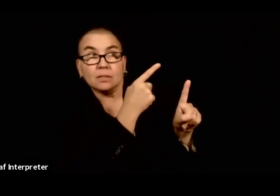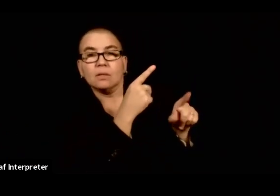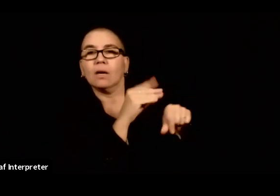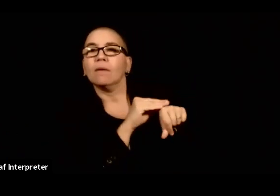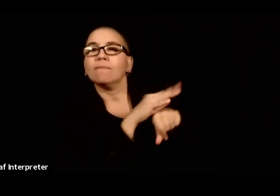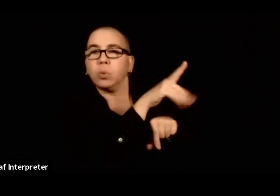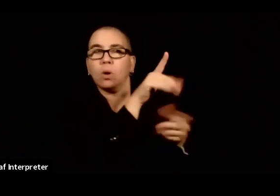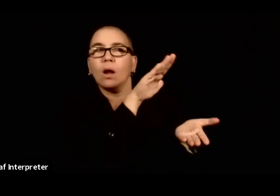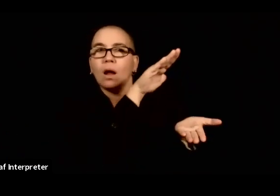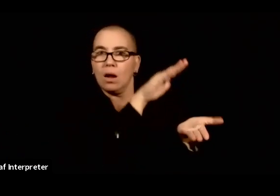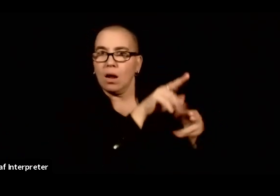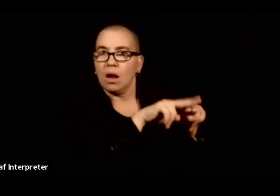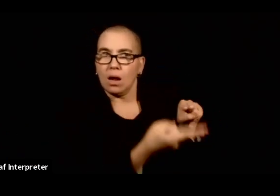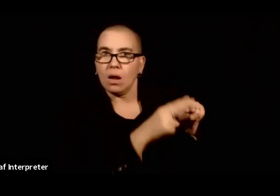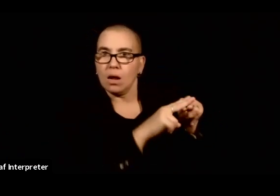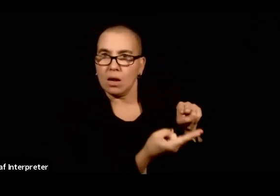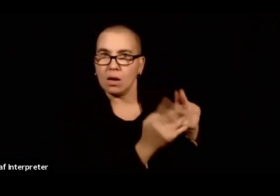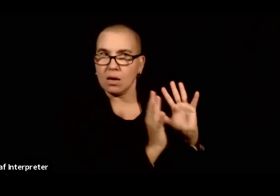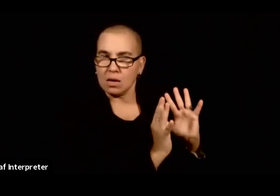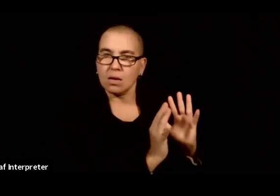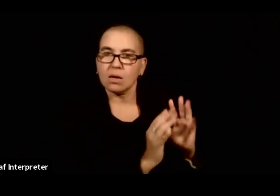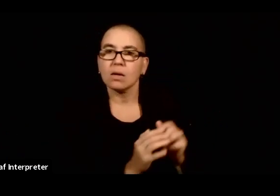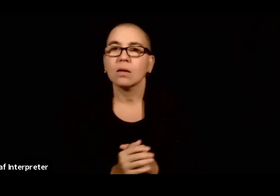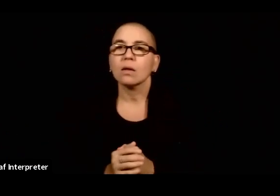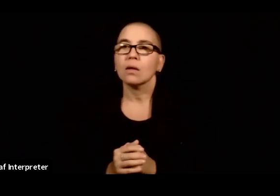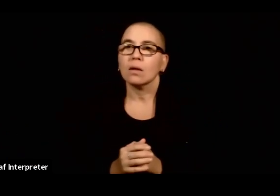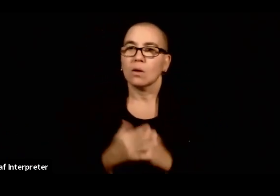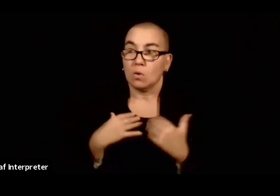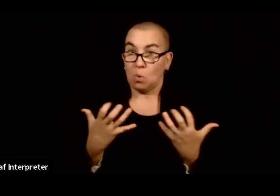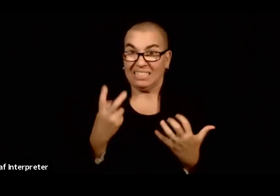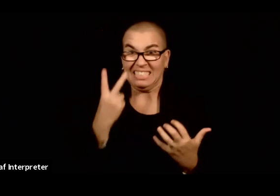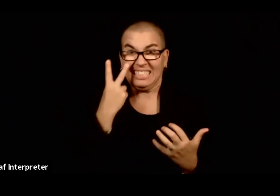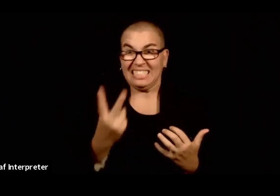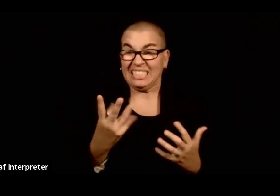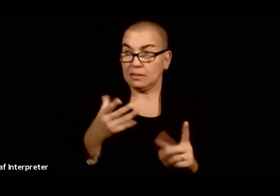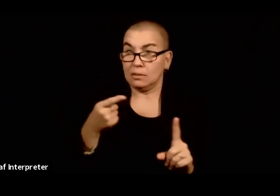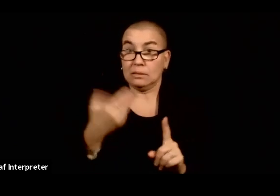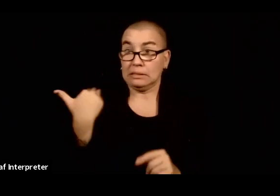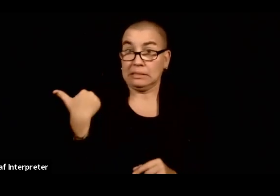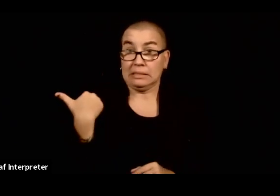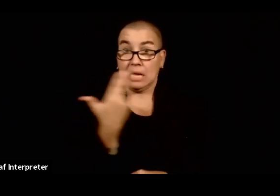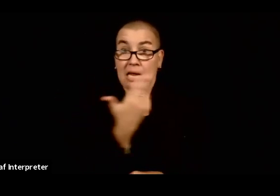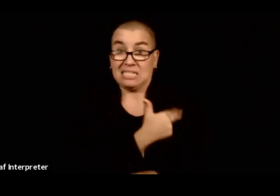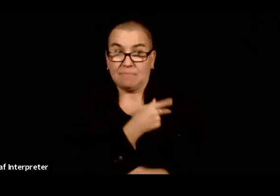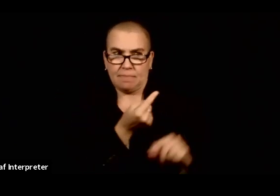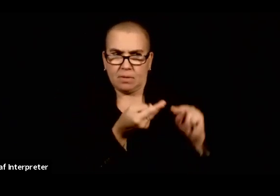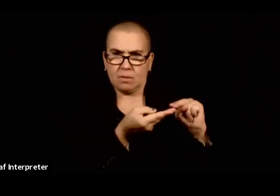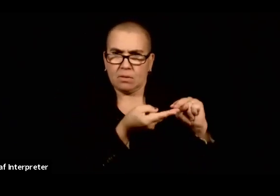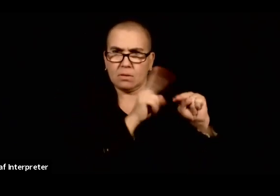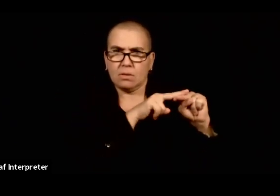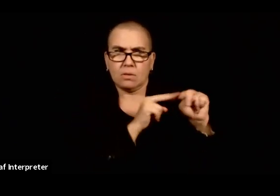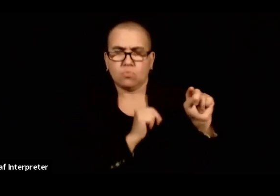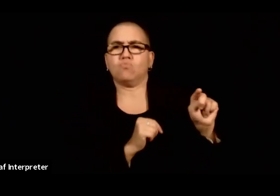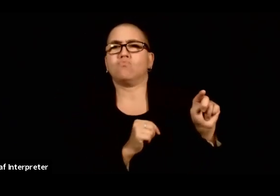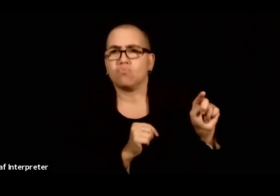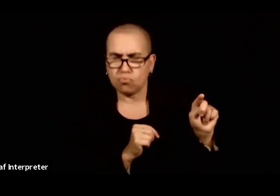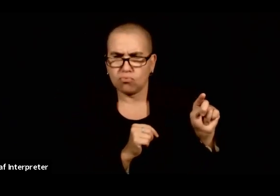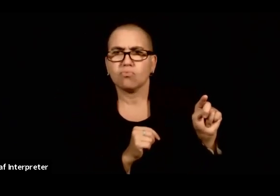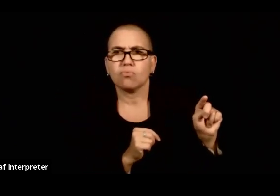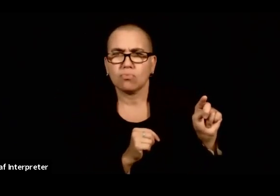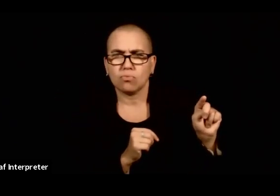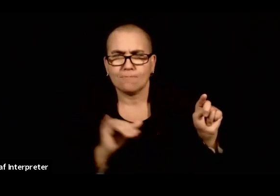kind of heading back up, but thankfully not at precipitous rates at this point. And that's certainly what we hope